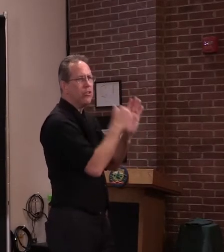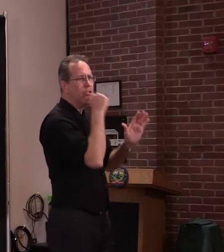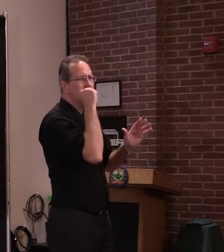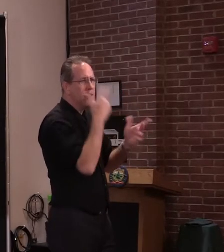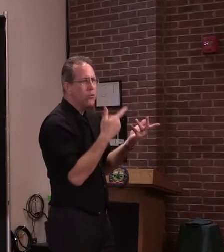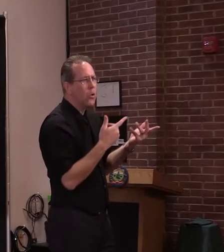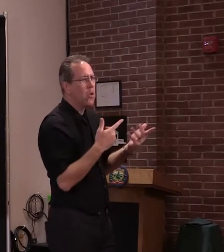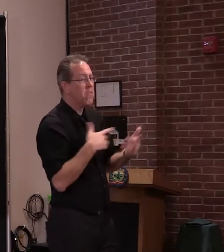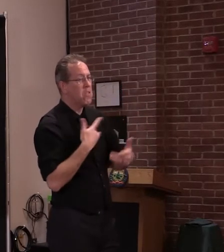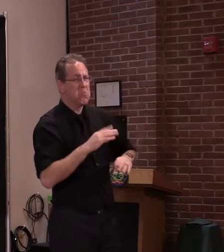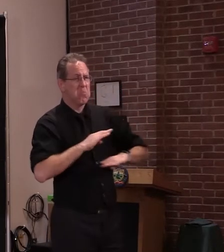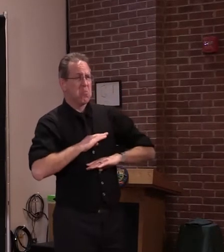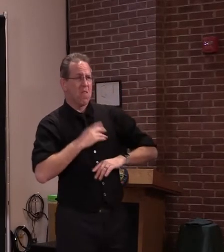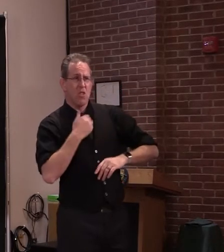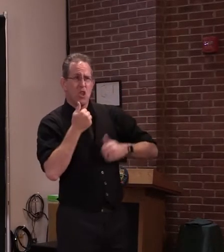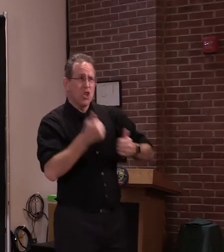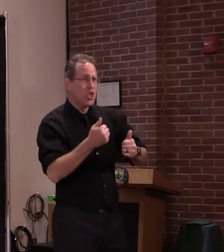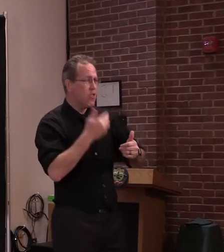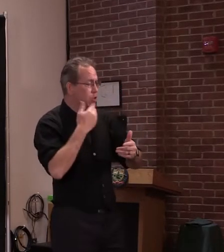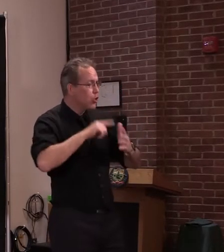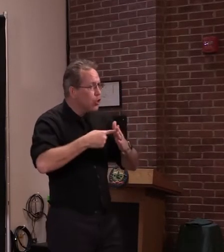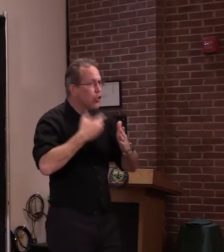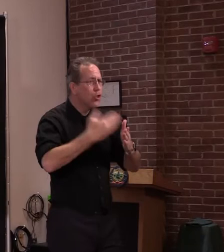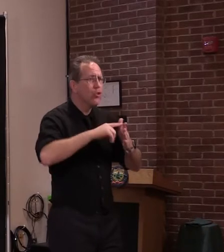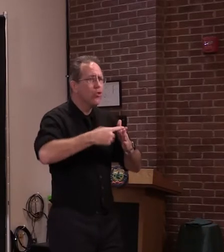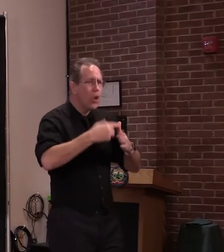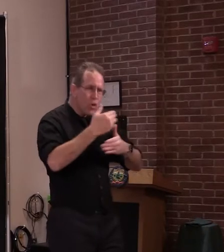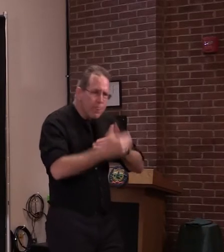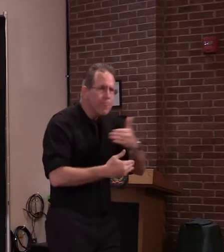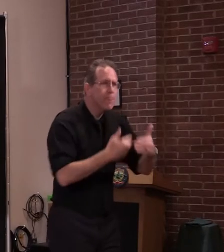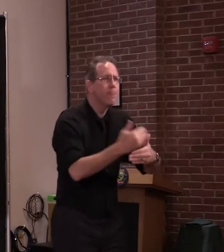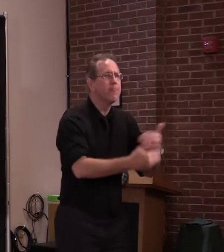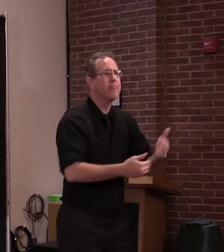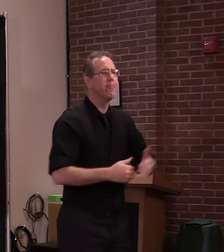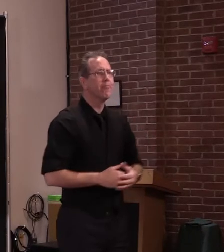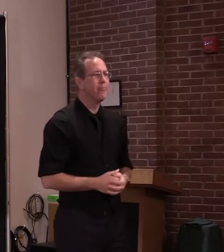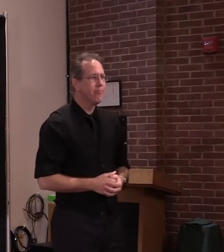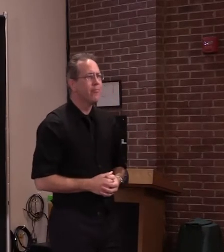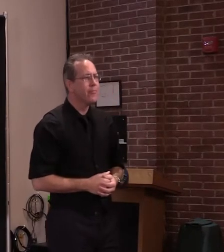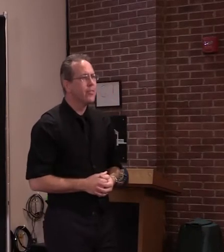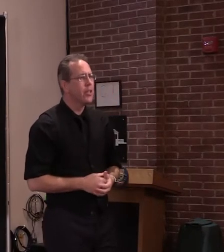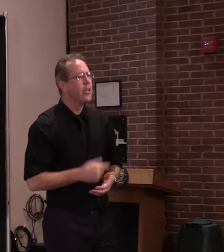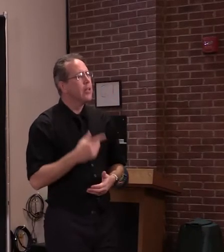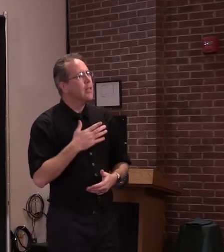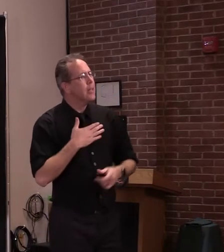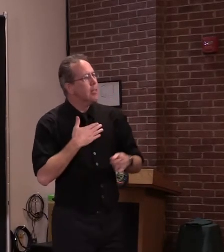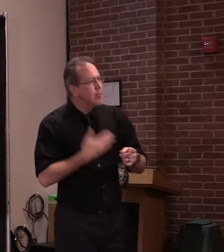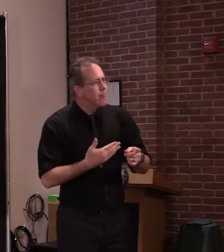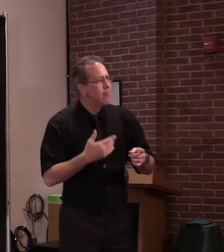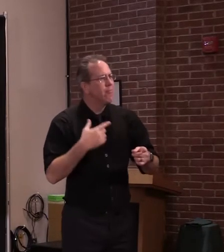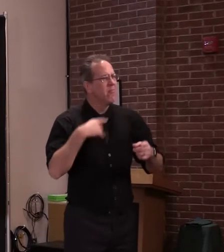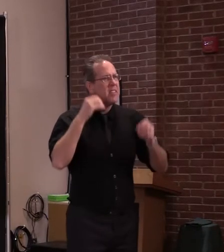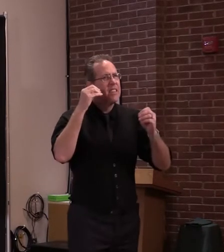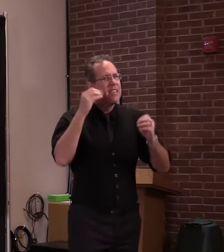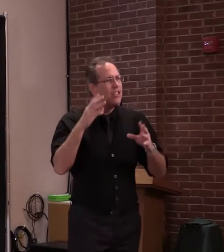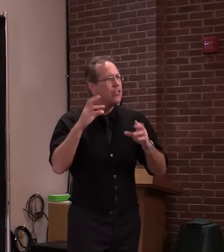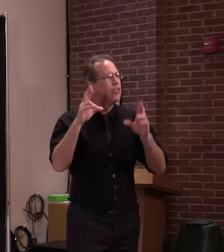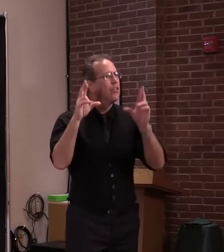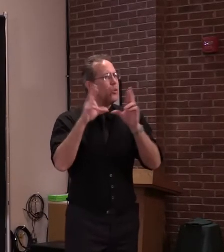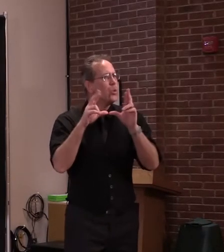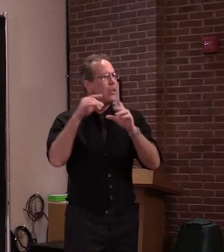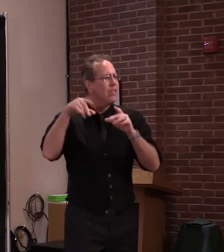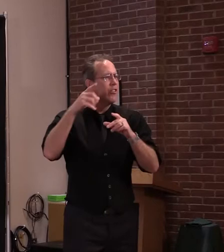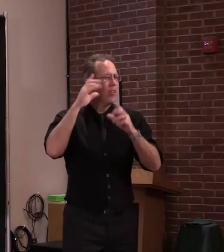There's contribution increases that the unions have agreed to, so that certainly is something to point